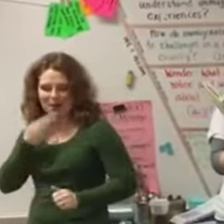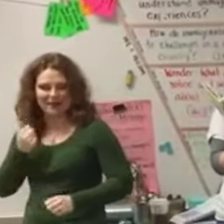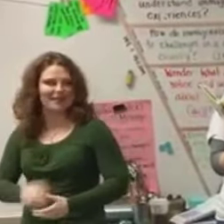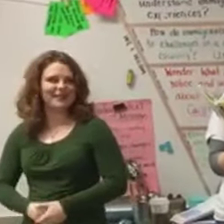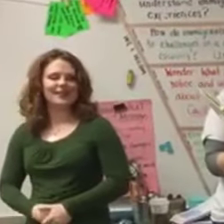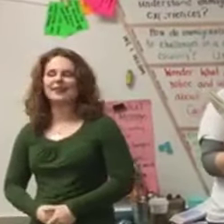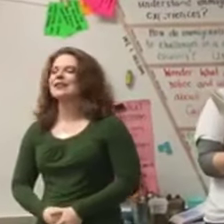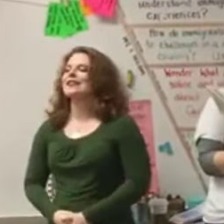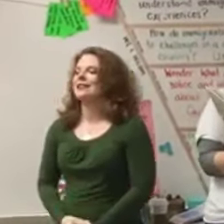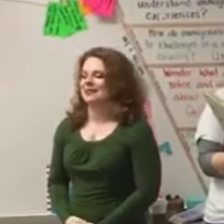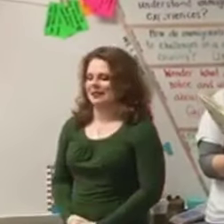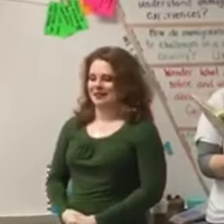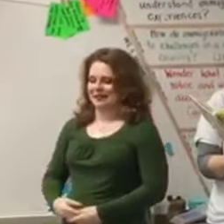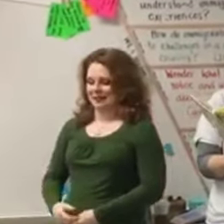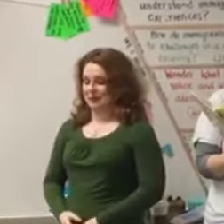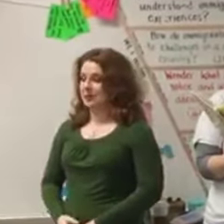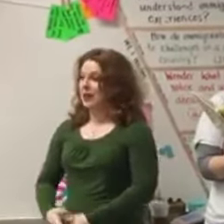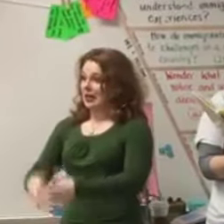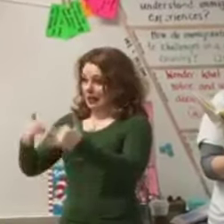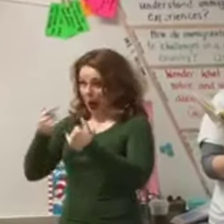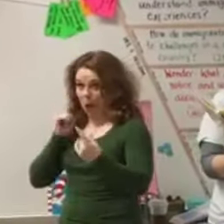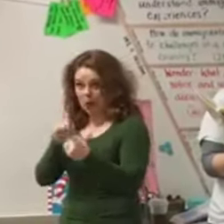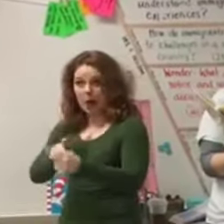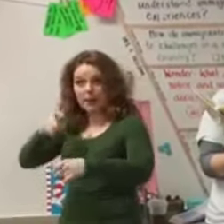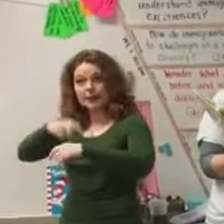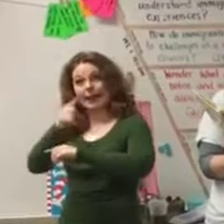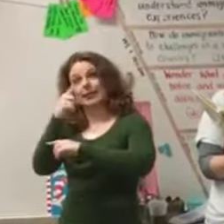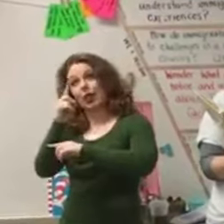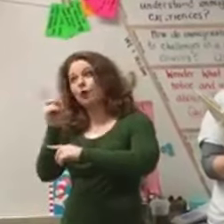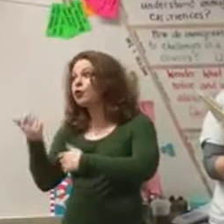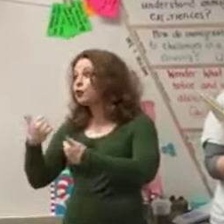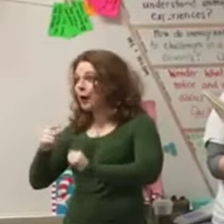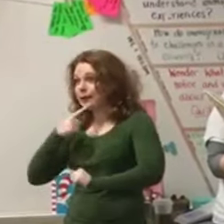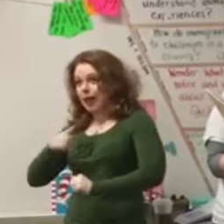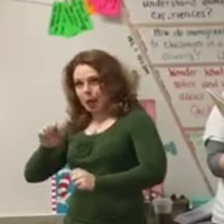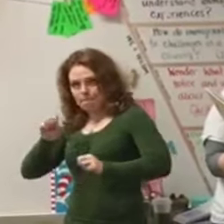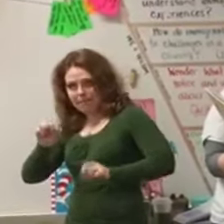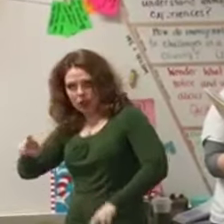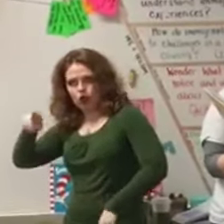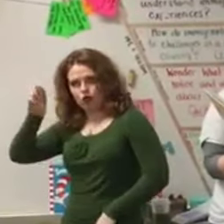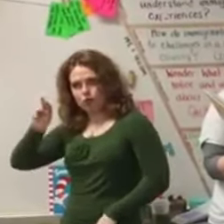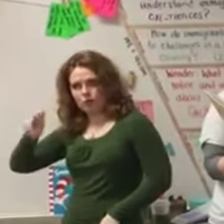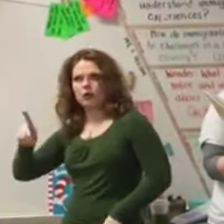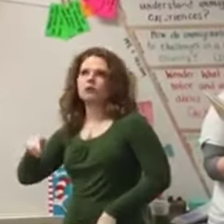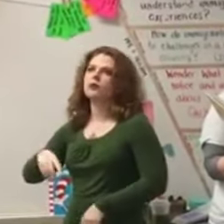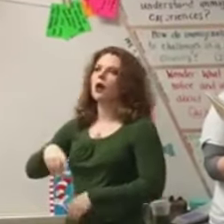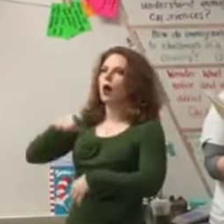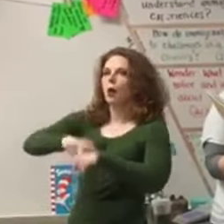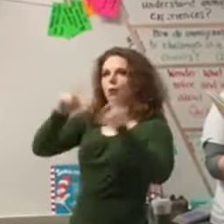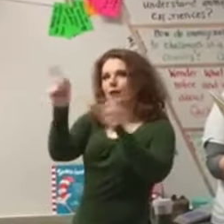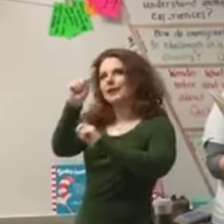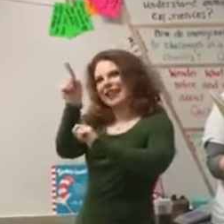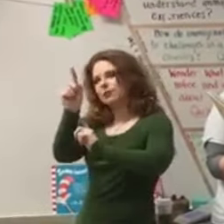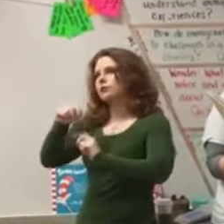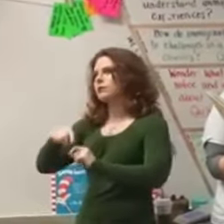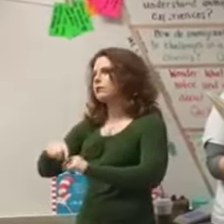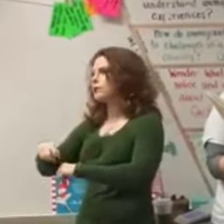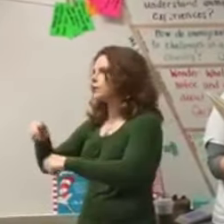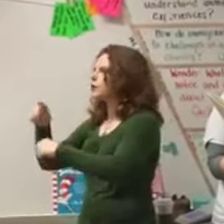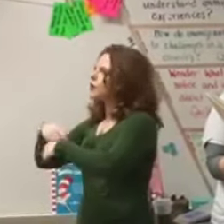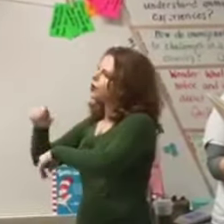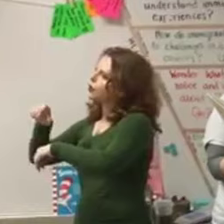I'm not doing very well. Now we come to, oh wait, I'll do it. Now we come to ticks and talks, sir. Try to say this, Mr. Knox, sir. Clocks on box tick, clocks